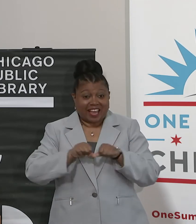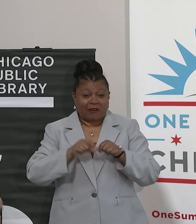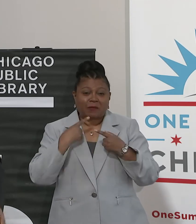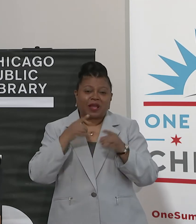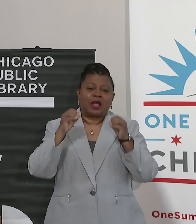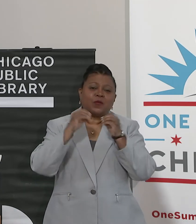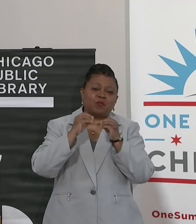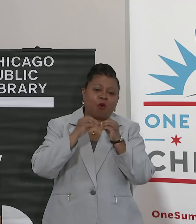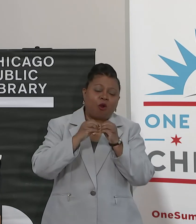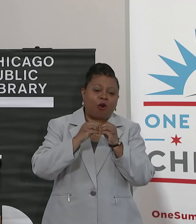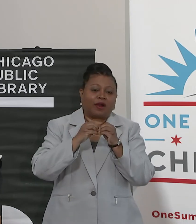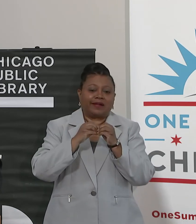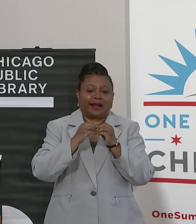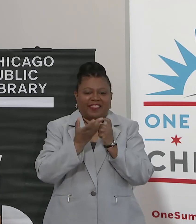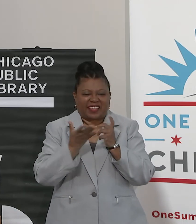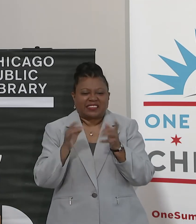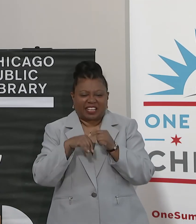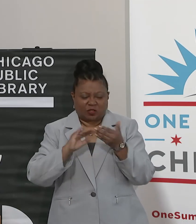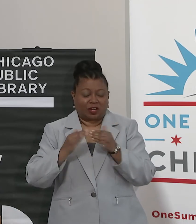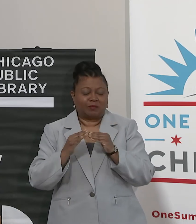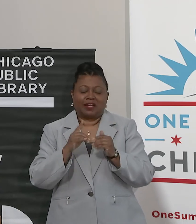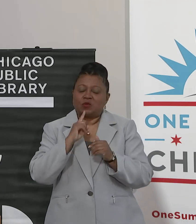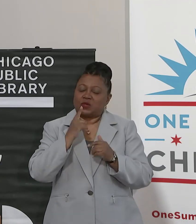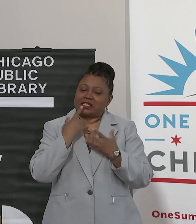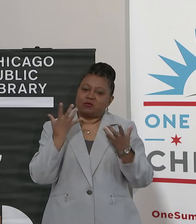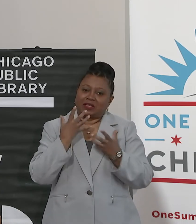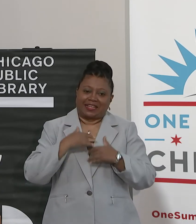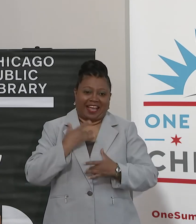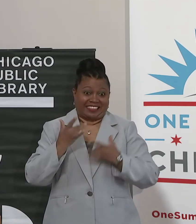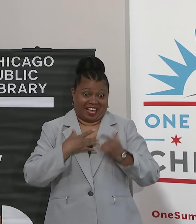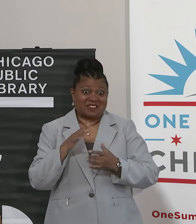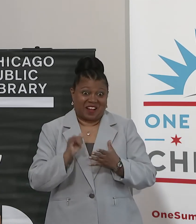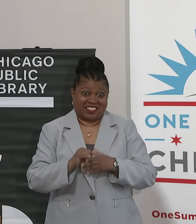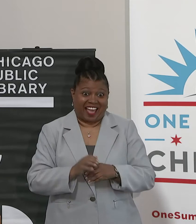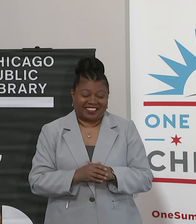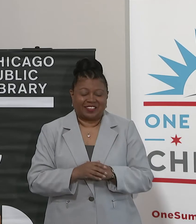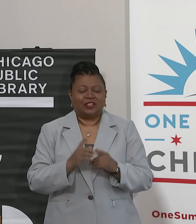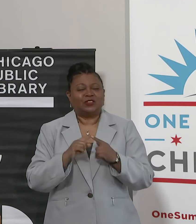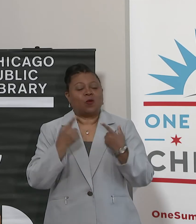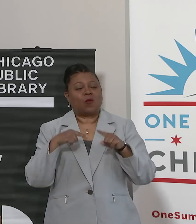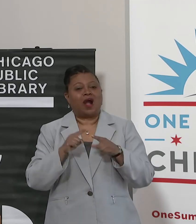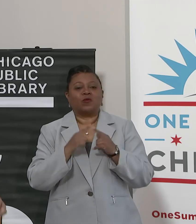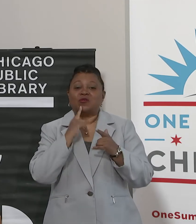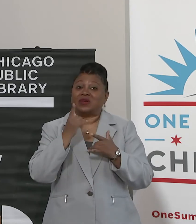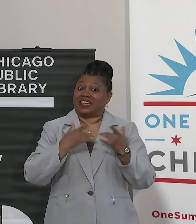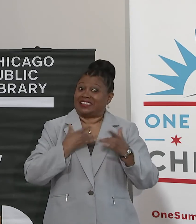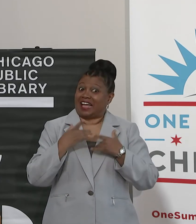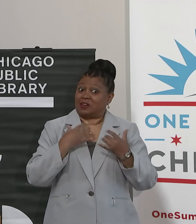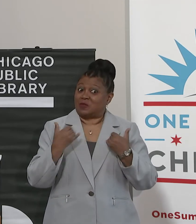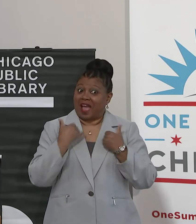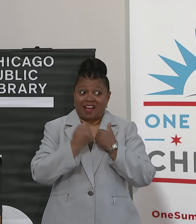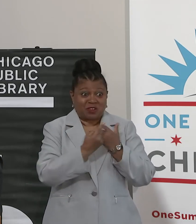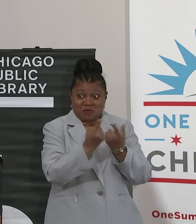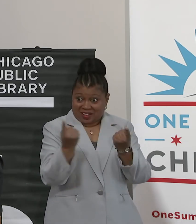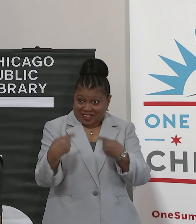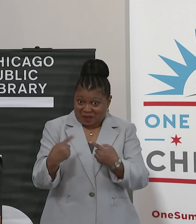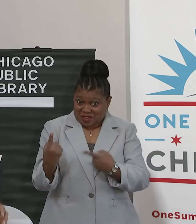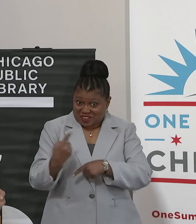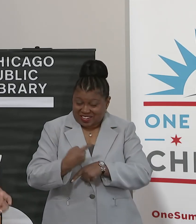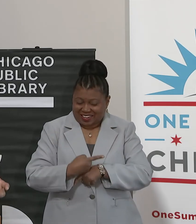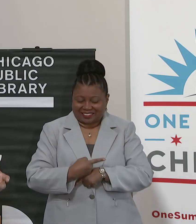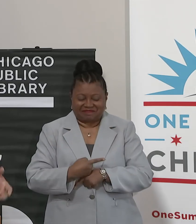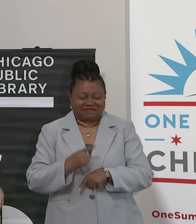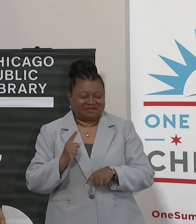some more amenities into the community. And we're extremely excited about that. And so while we're extremely excited to have everybody here today,